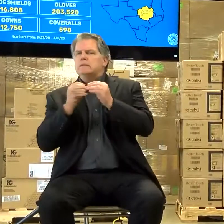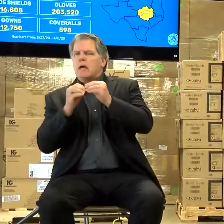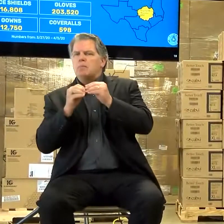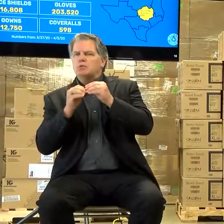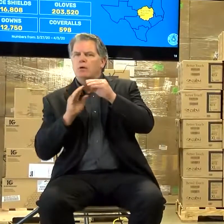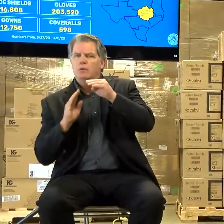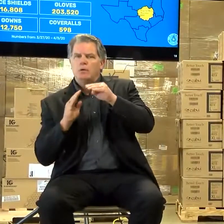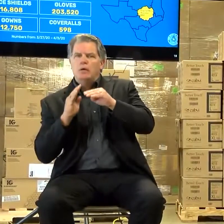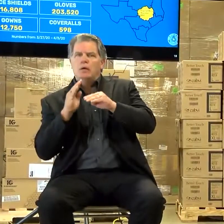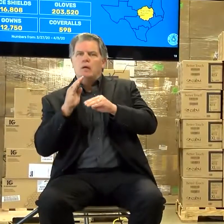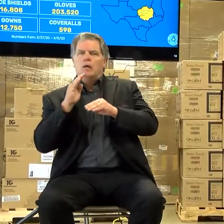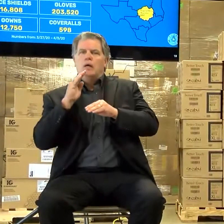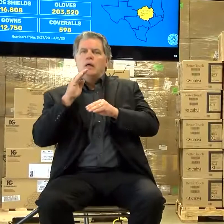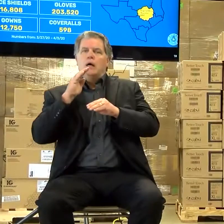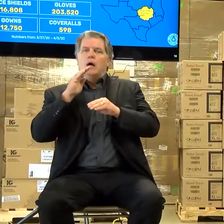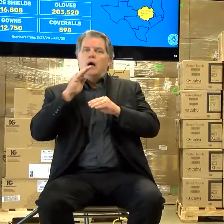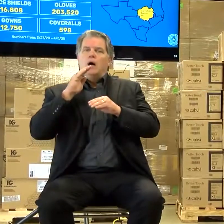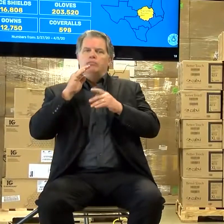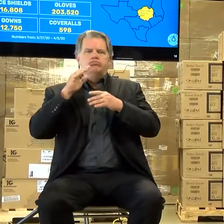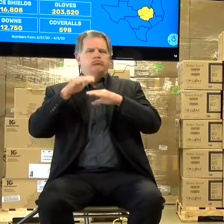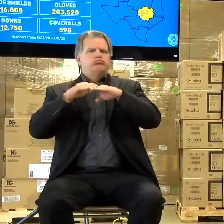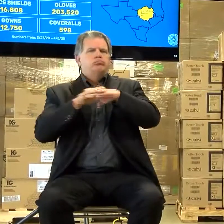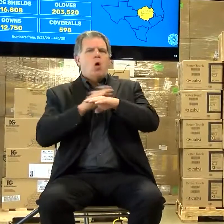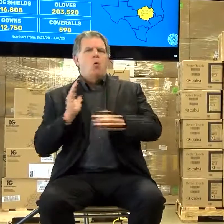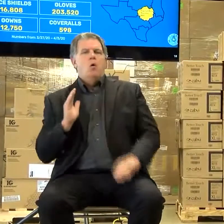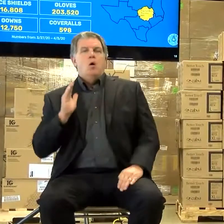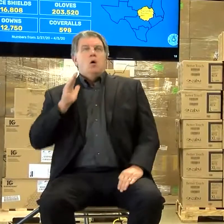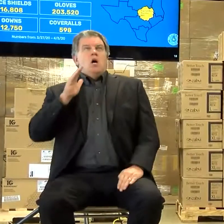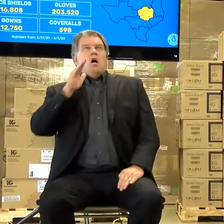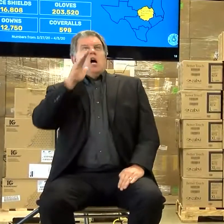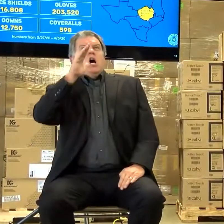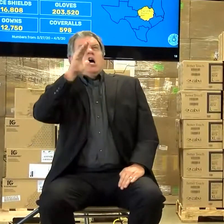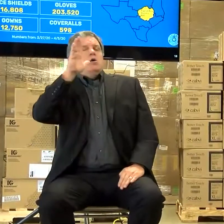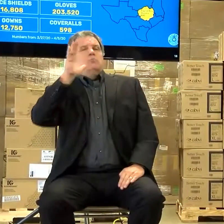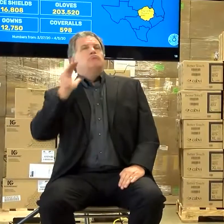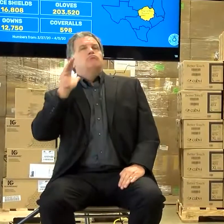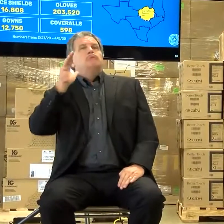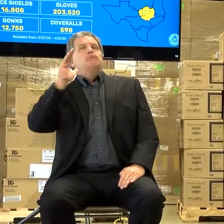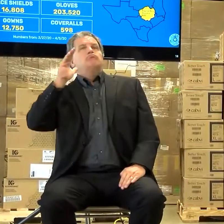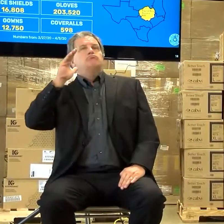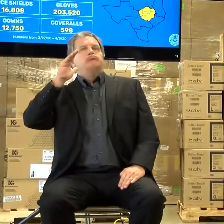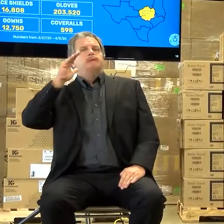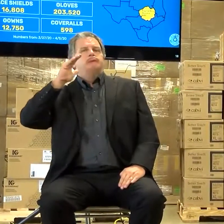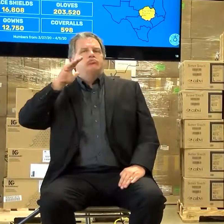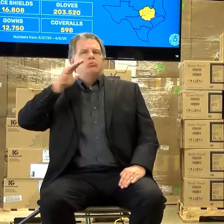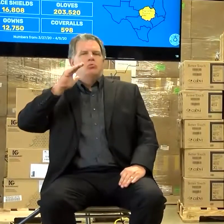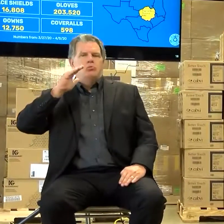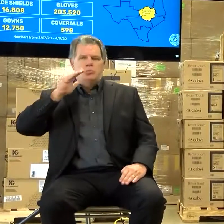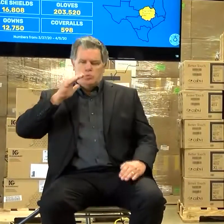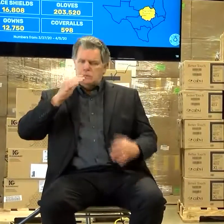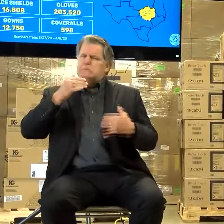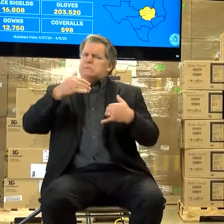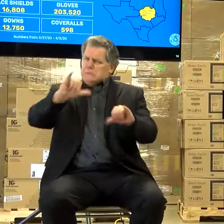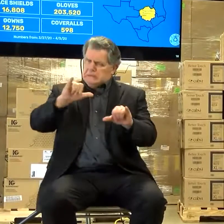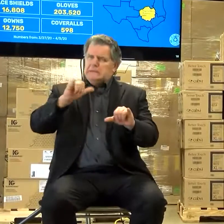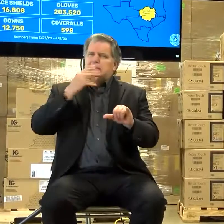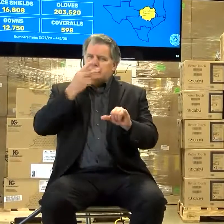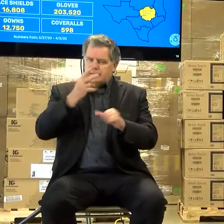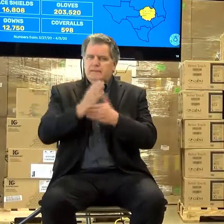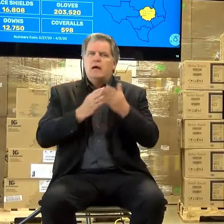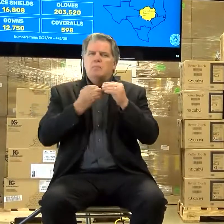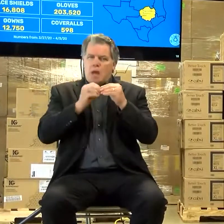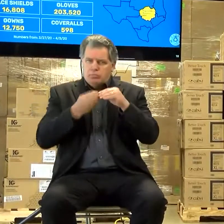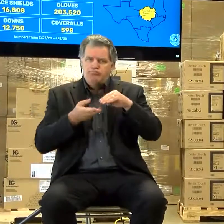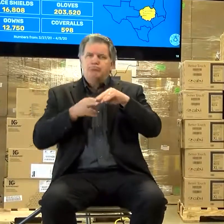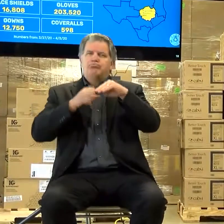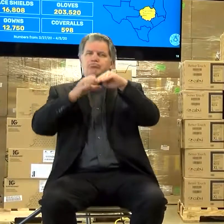to a point where we are slowing the acceleration of the disease. That's very important to understand. We will still see some progression of it over